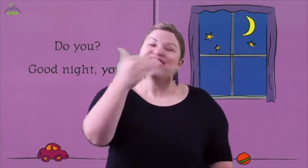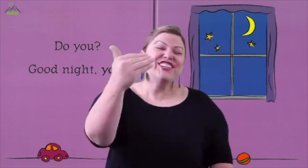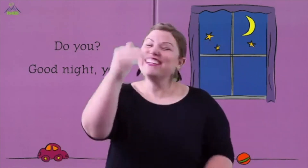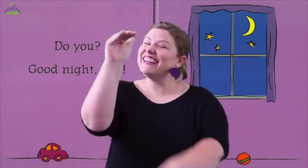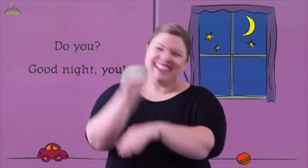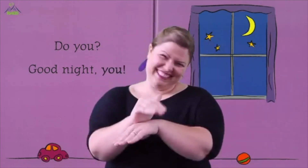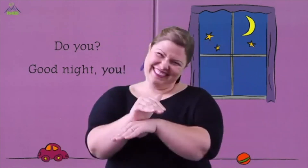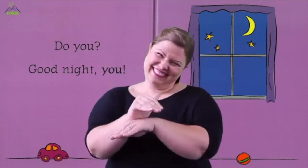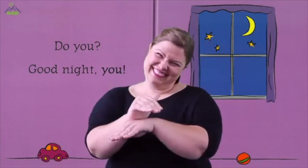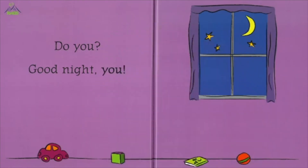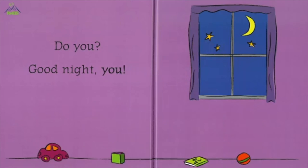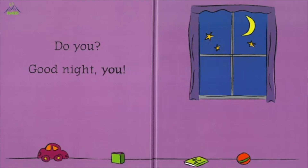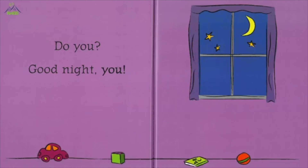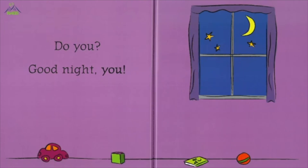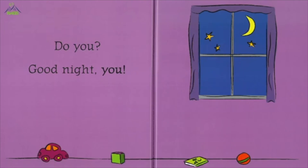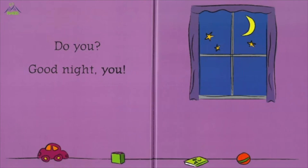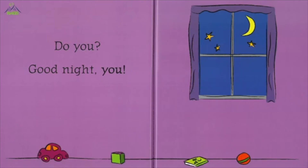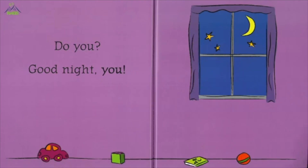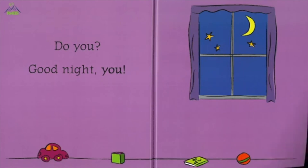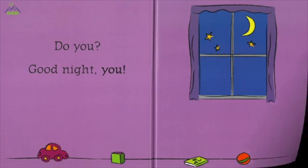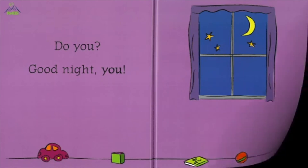Good night, you.